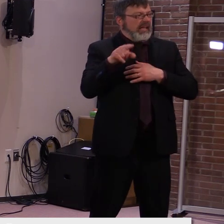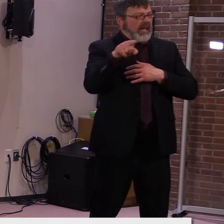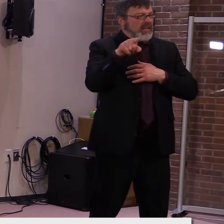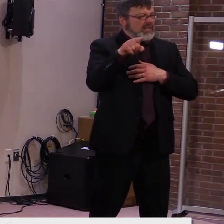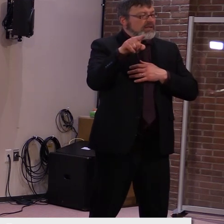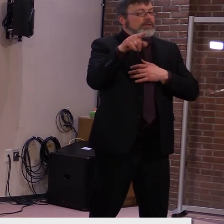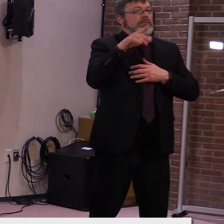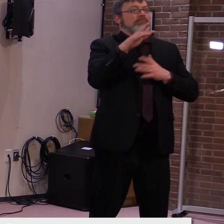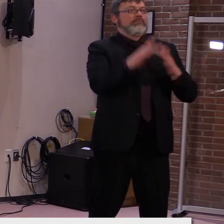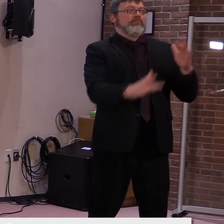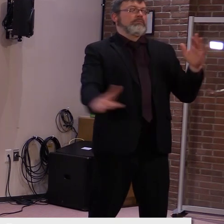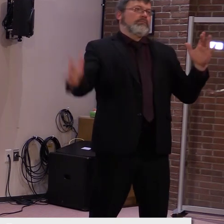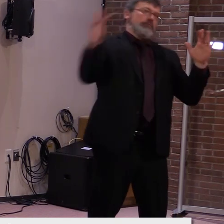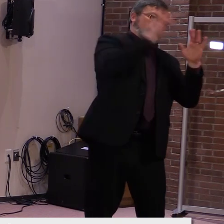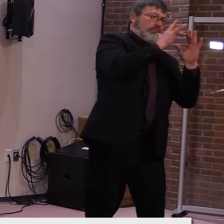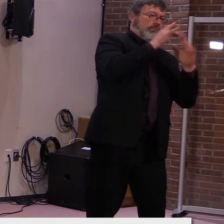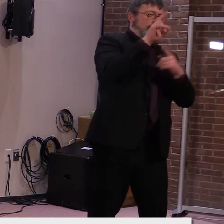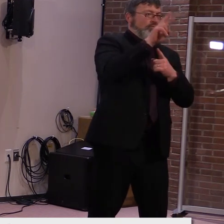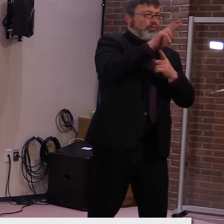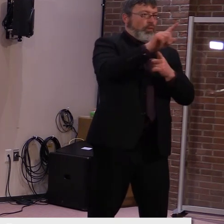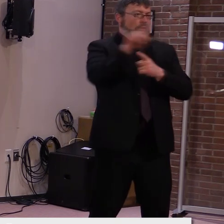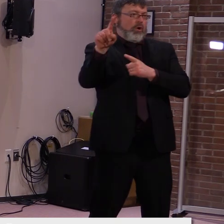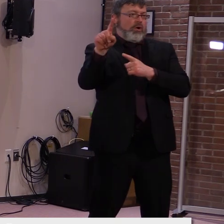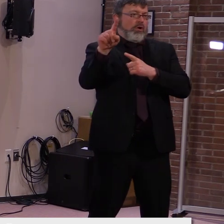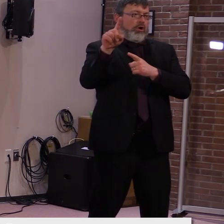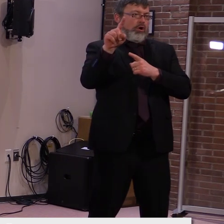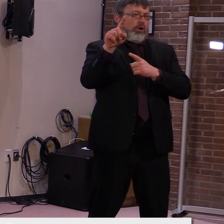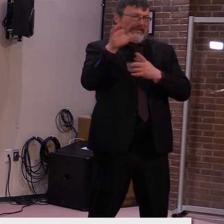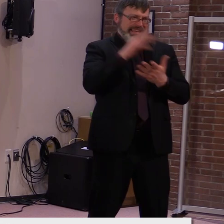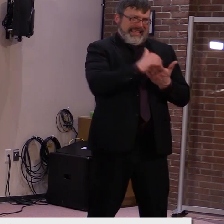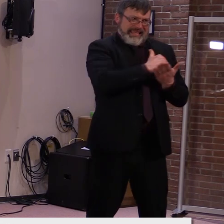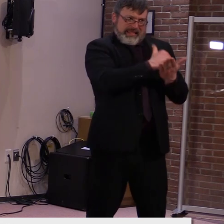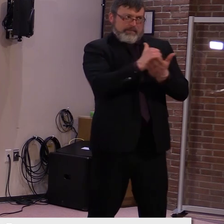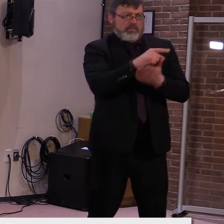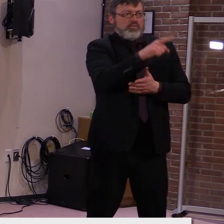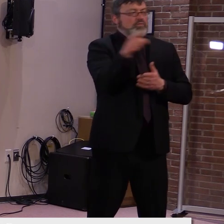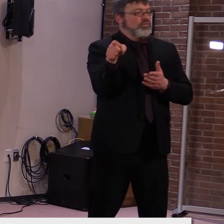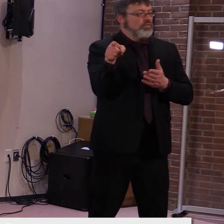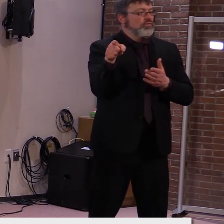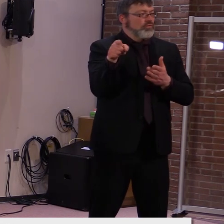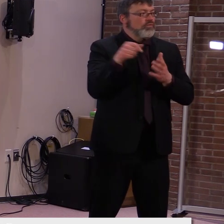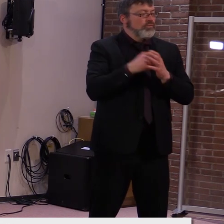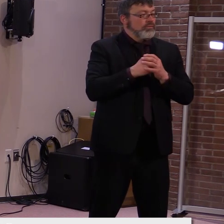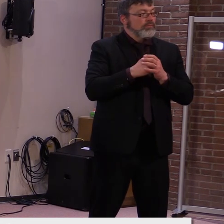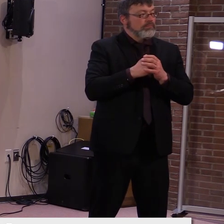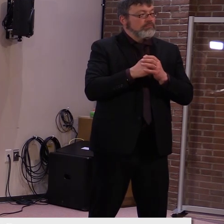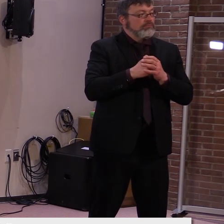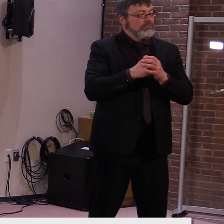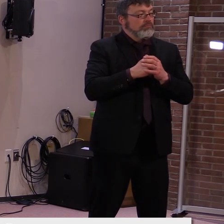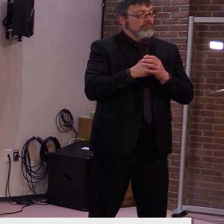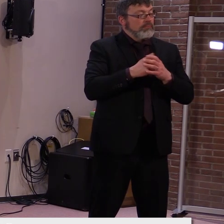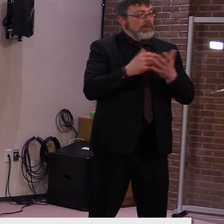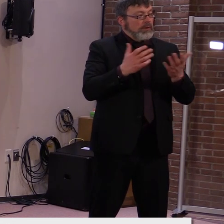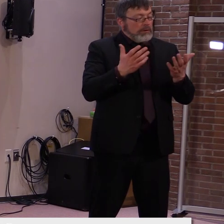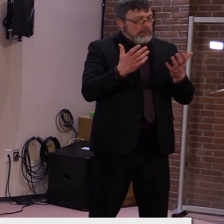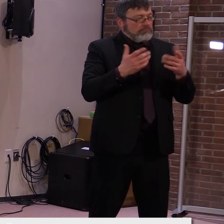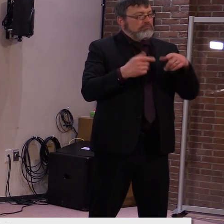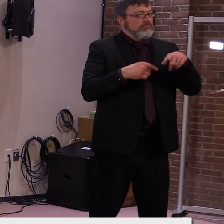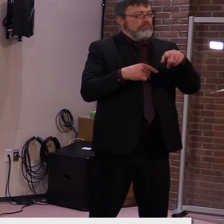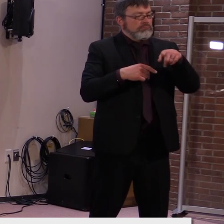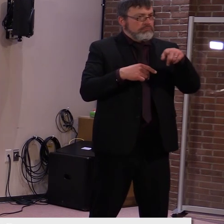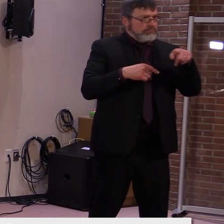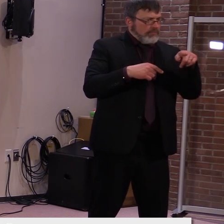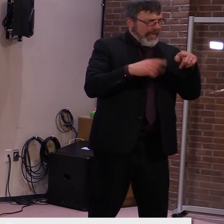families experiencing hunger, you may be able to reduce the burden through Three Squares Vermont. Please visit